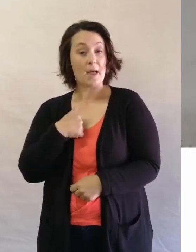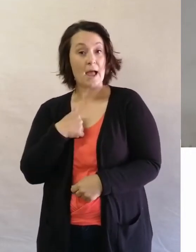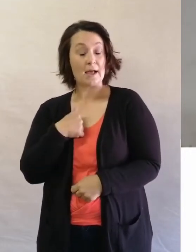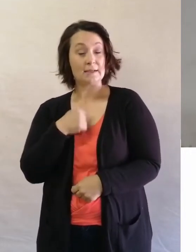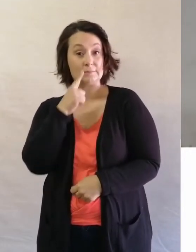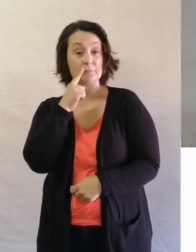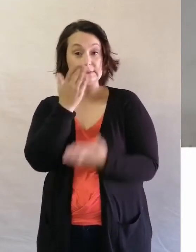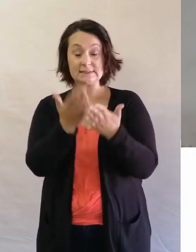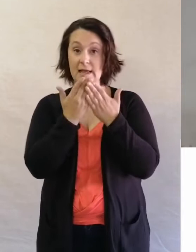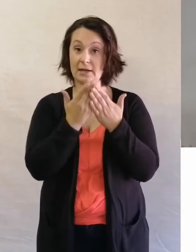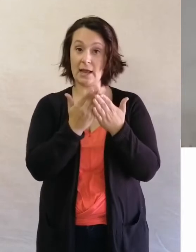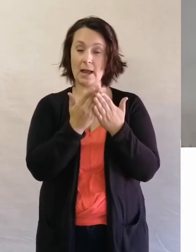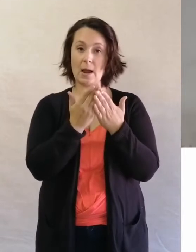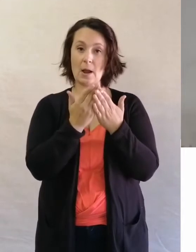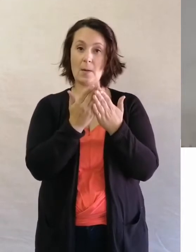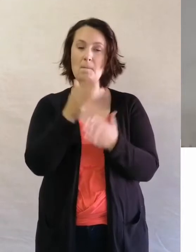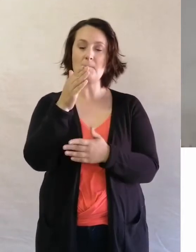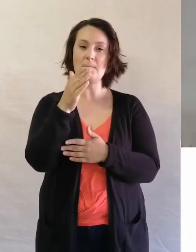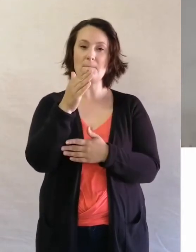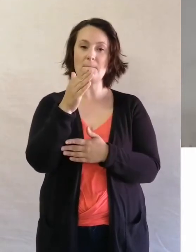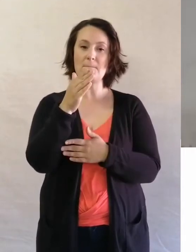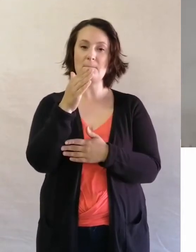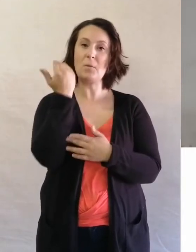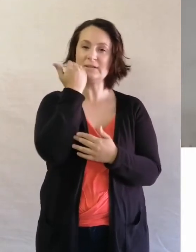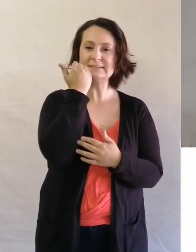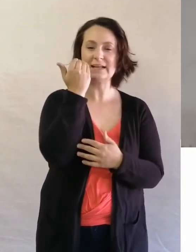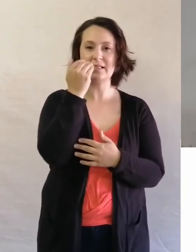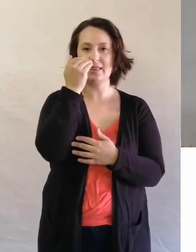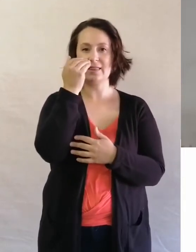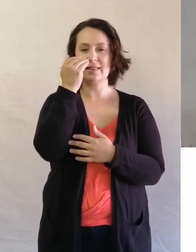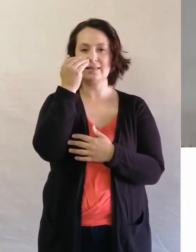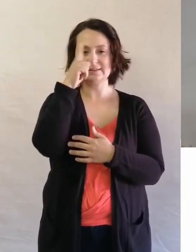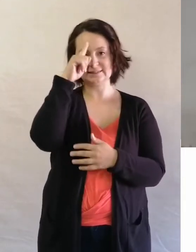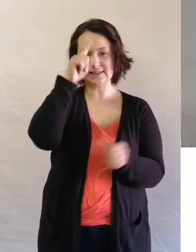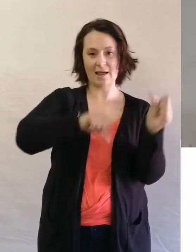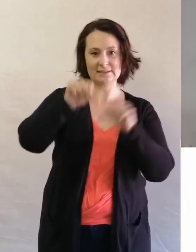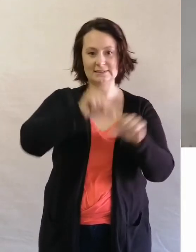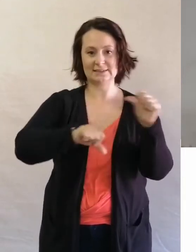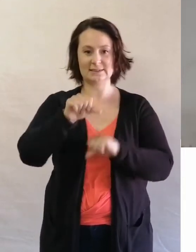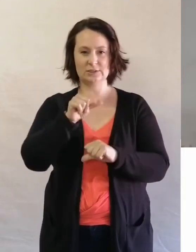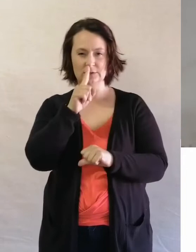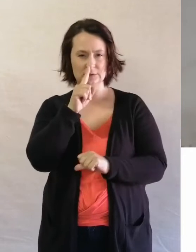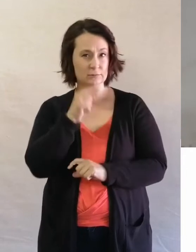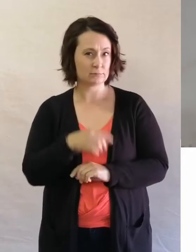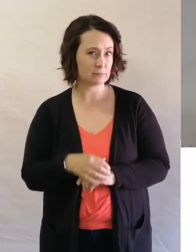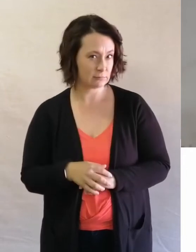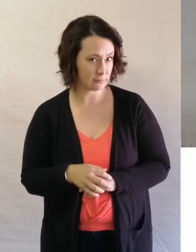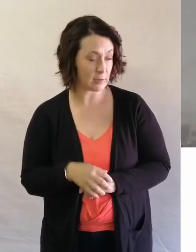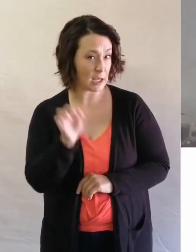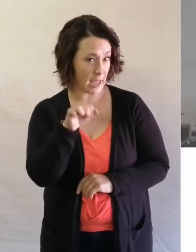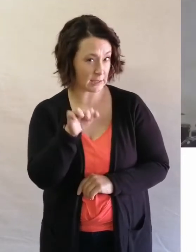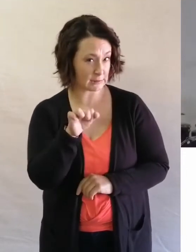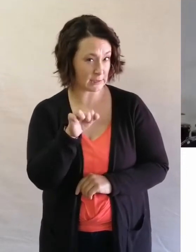political science. I said, oh, political science. She must have seen the surprise on my face, because that she leaned forward and she said, yes,